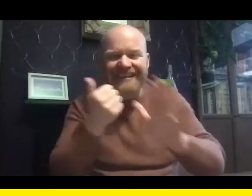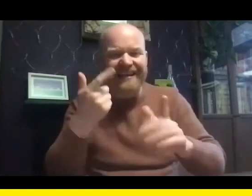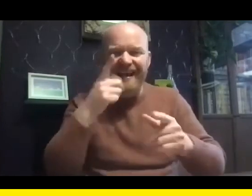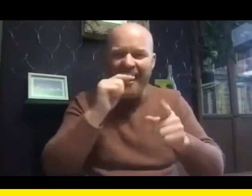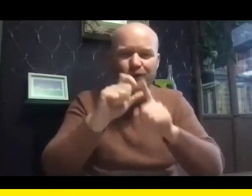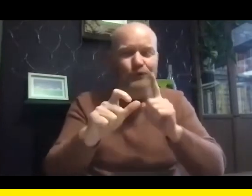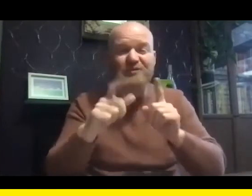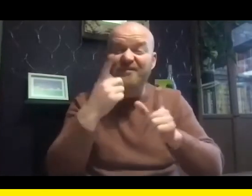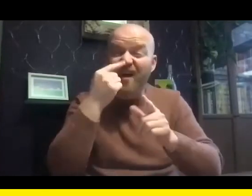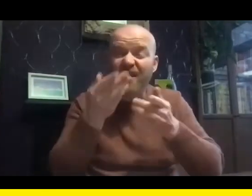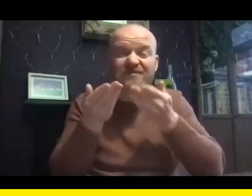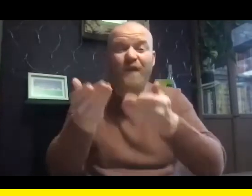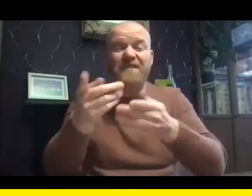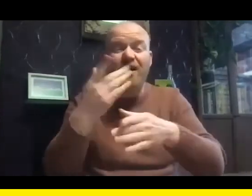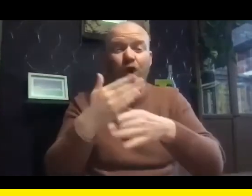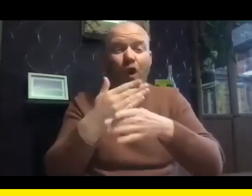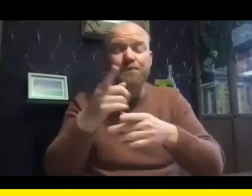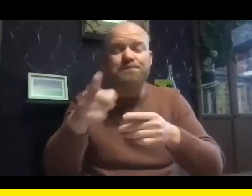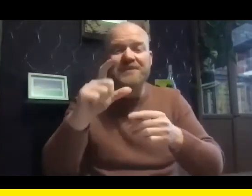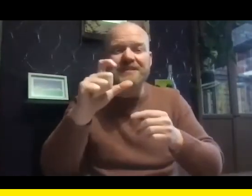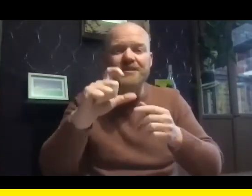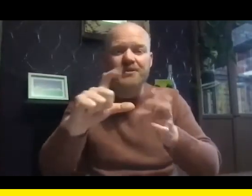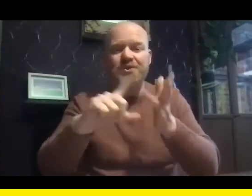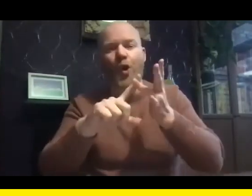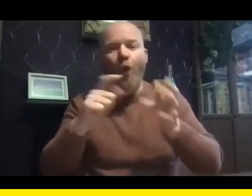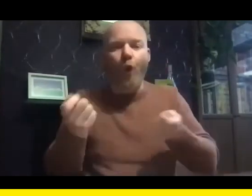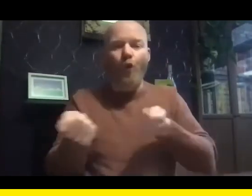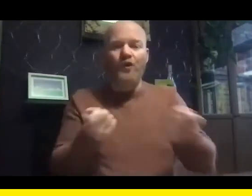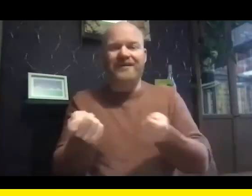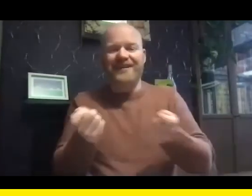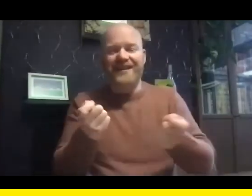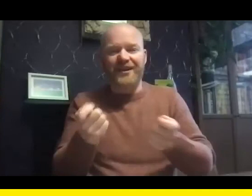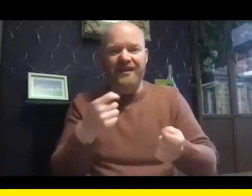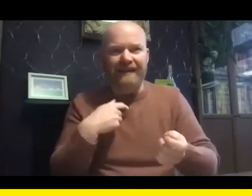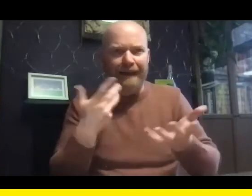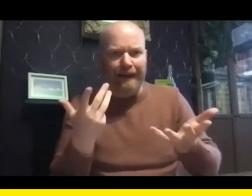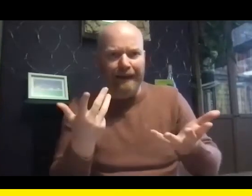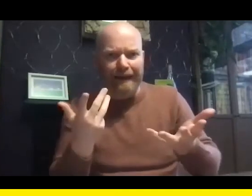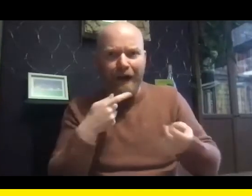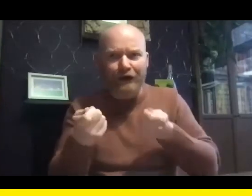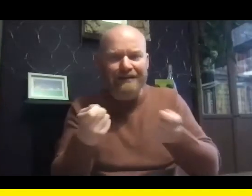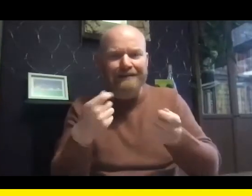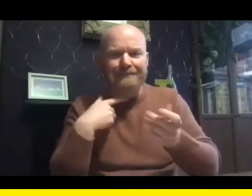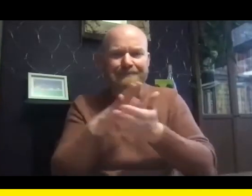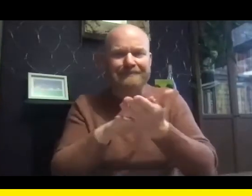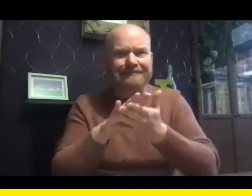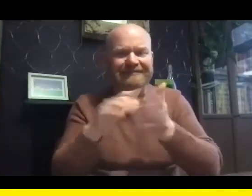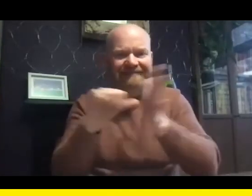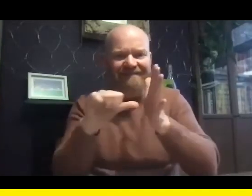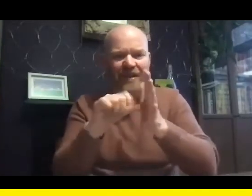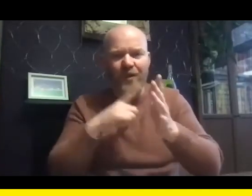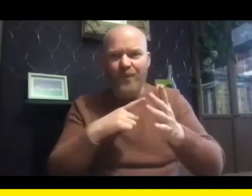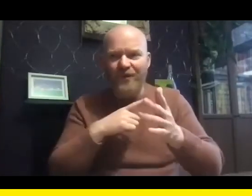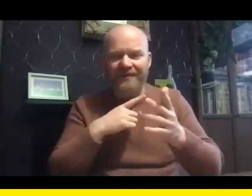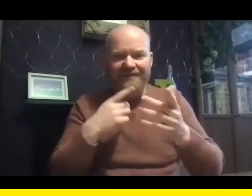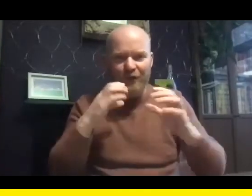And, you know, the manager was trying to offer me promotion within the company. So I became a coordinator. I was